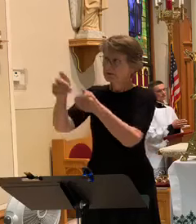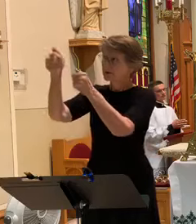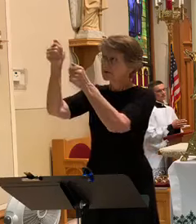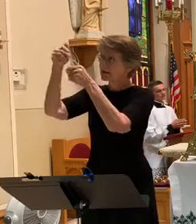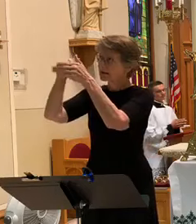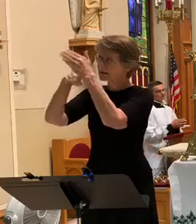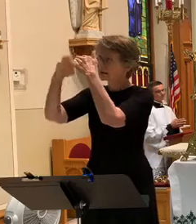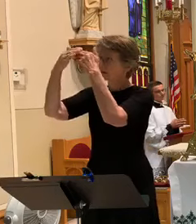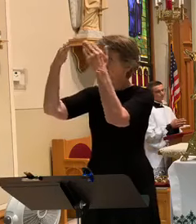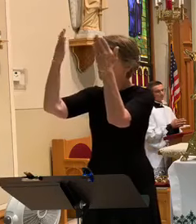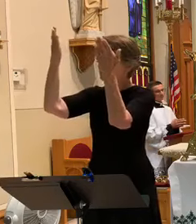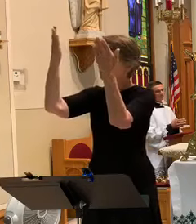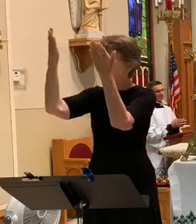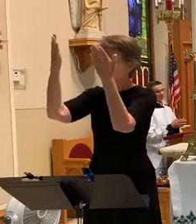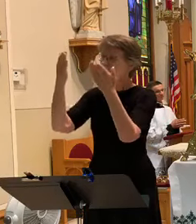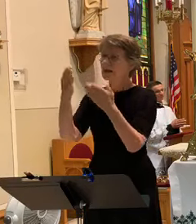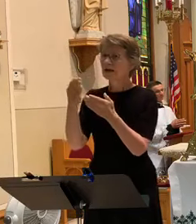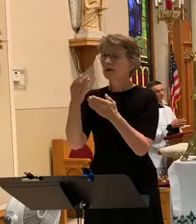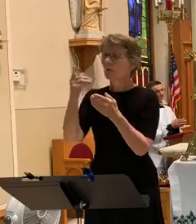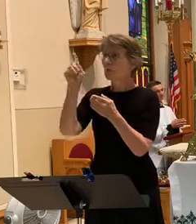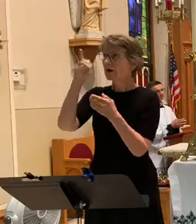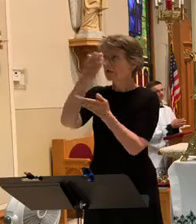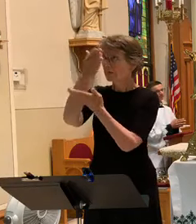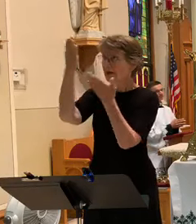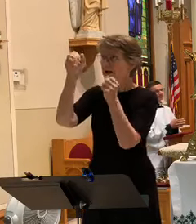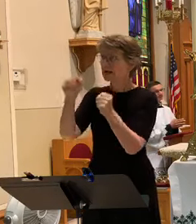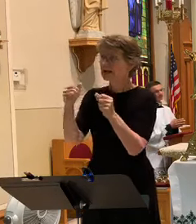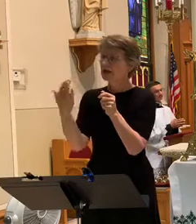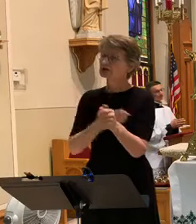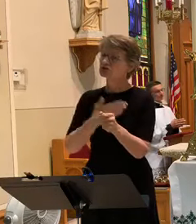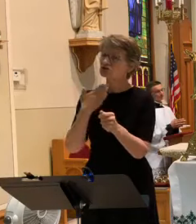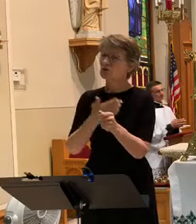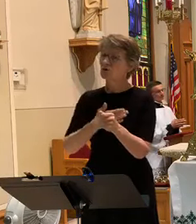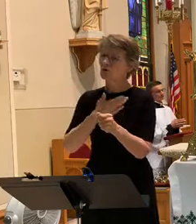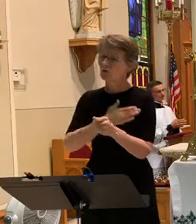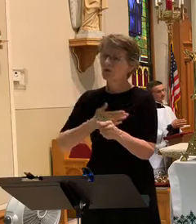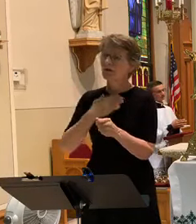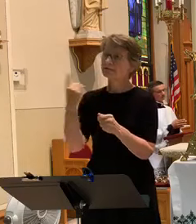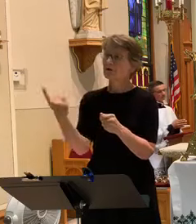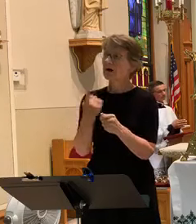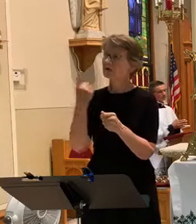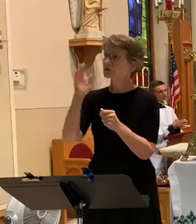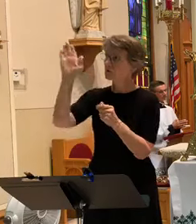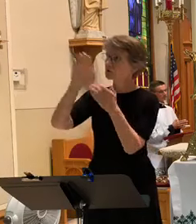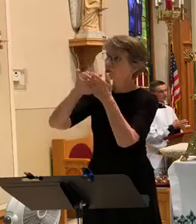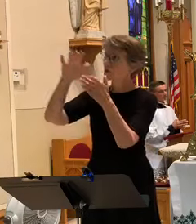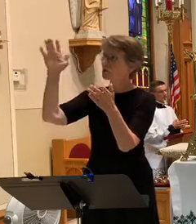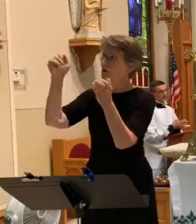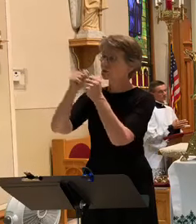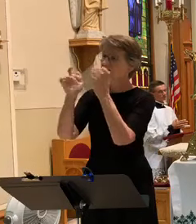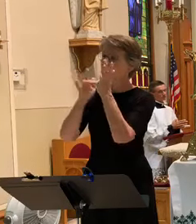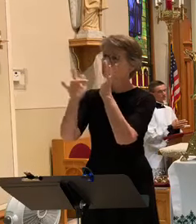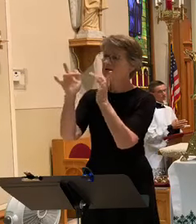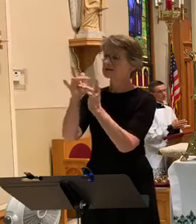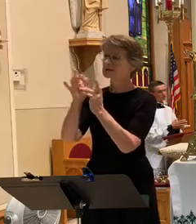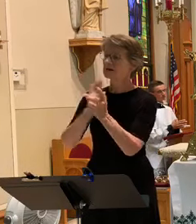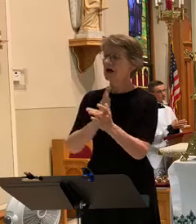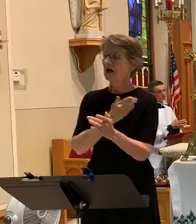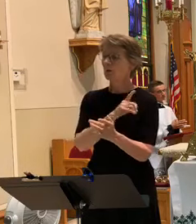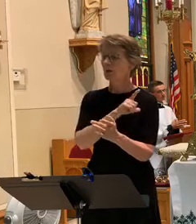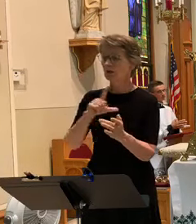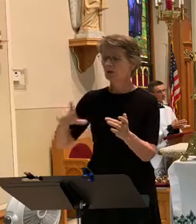kingdom. There we hope to enjoy forever the fullness of your glory, through Christ our Lord, through whom you bestow